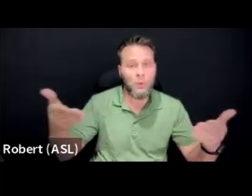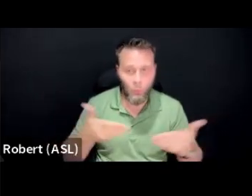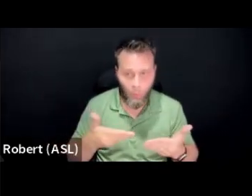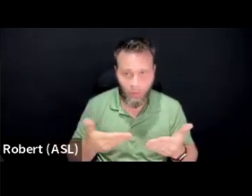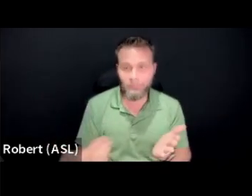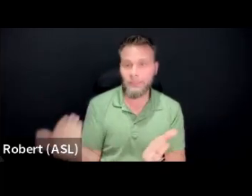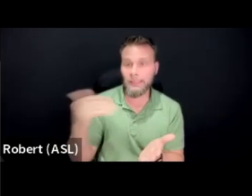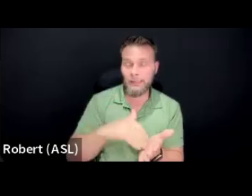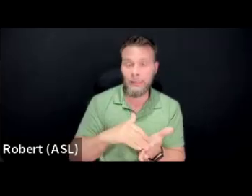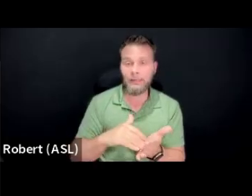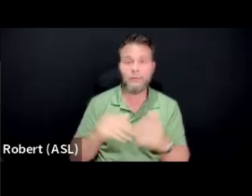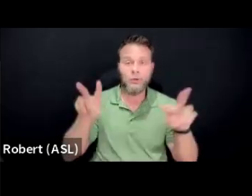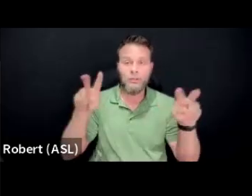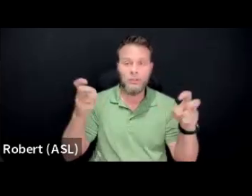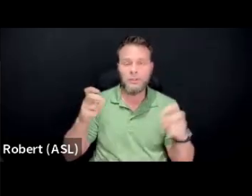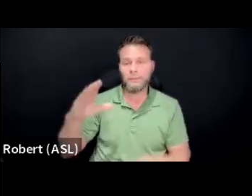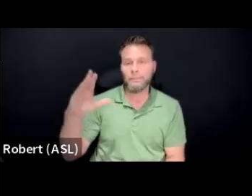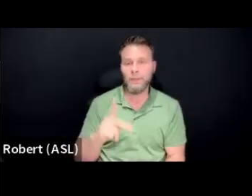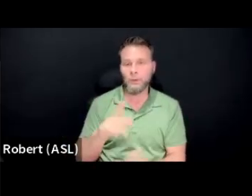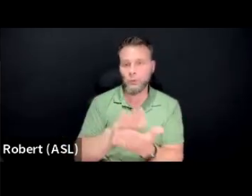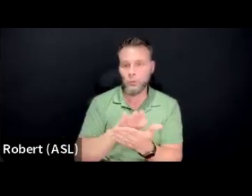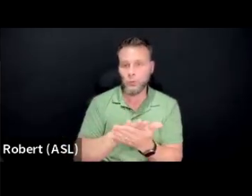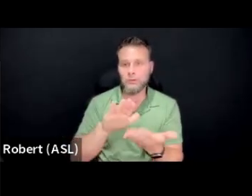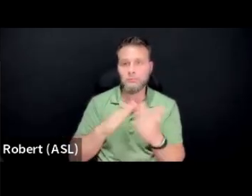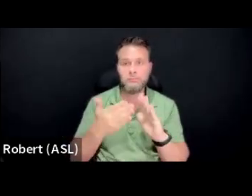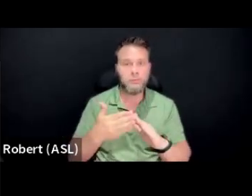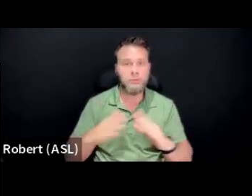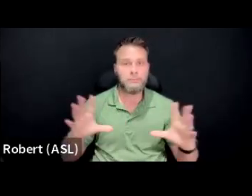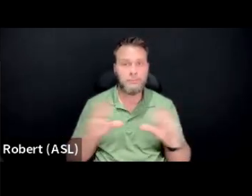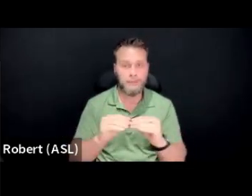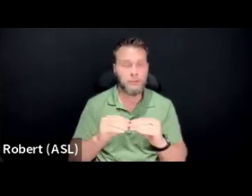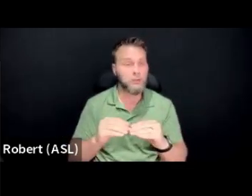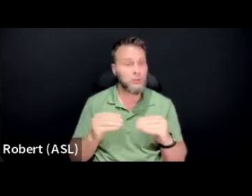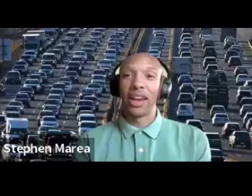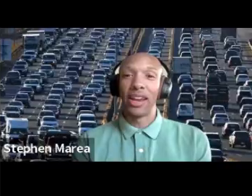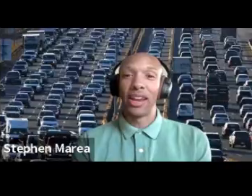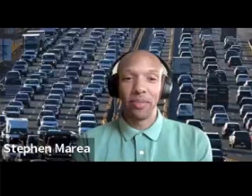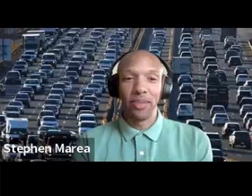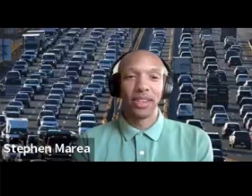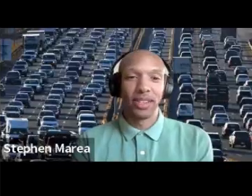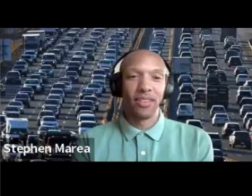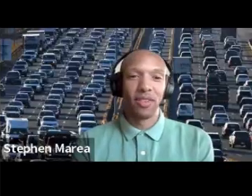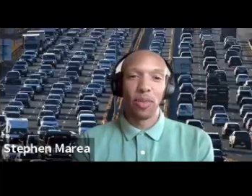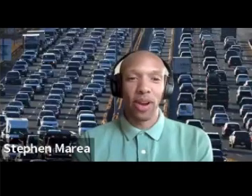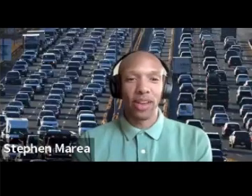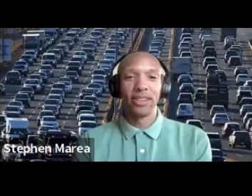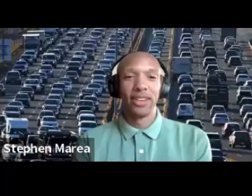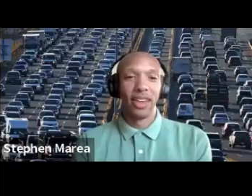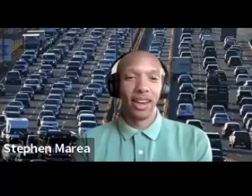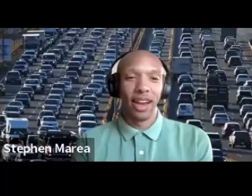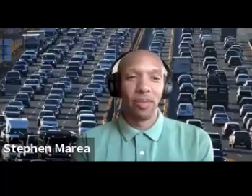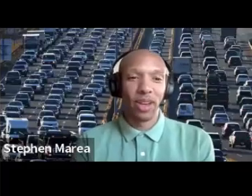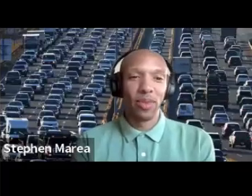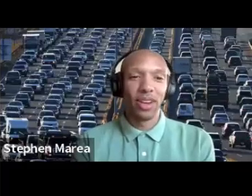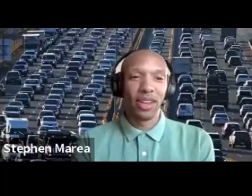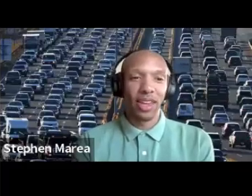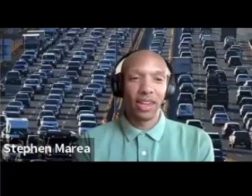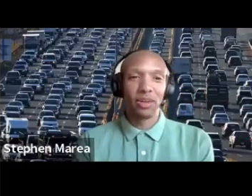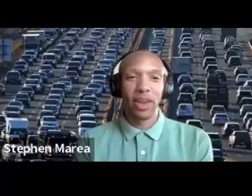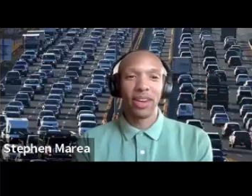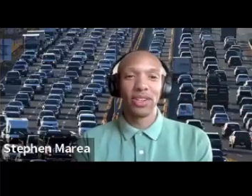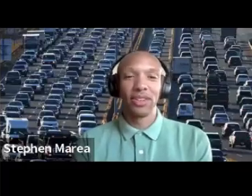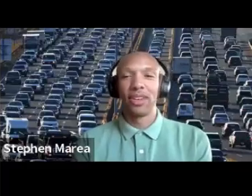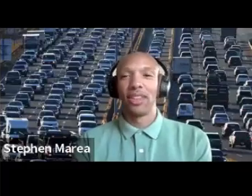again for our back to school community meeting. We're so excited to be with you today. My name is Stephen Morea, and I'm a